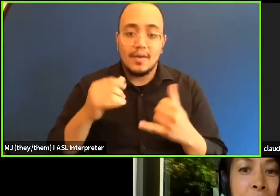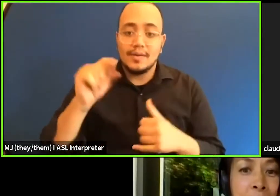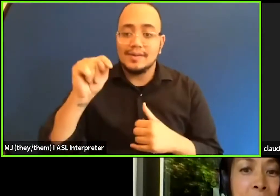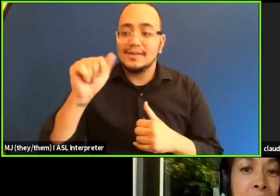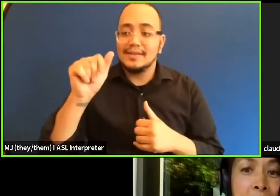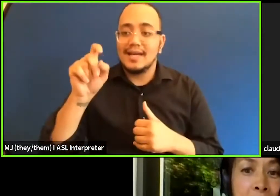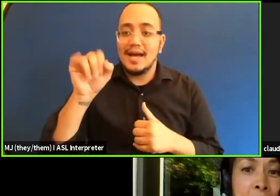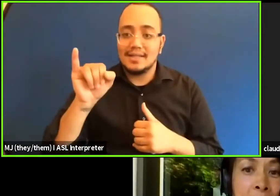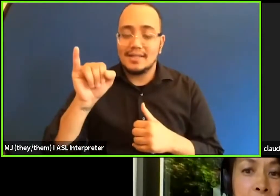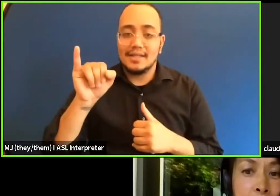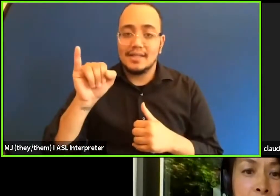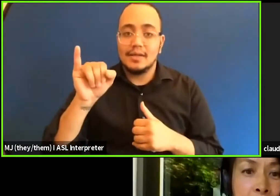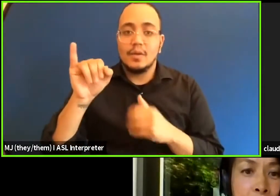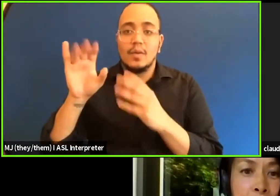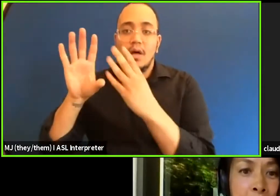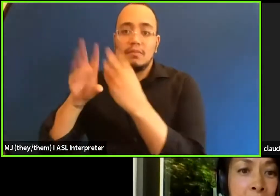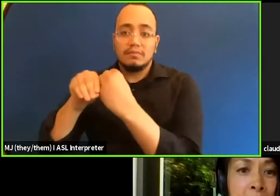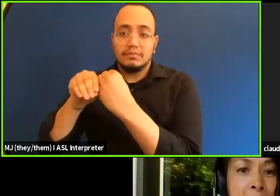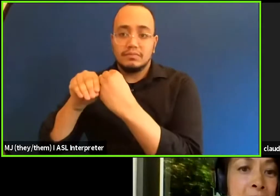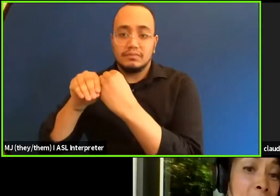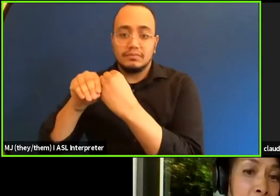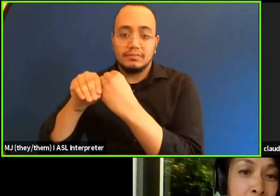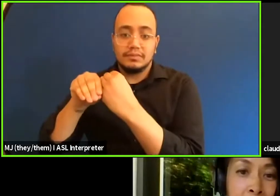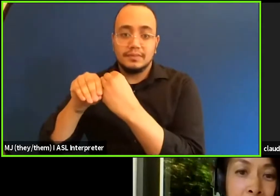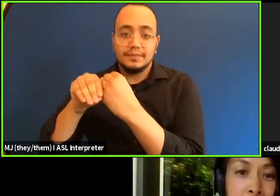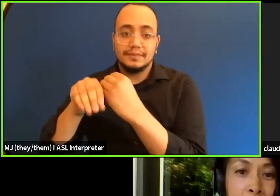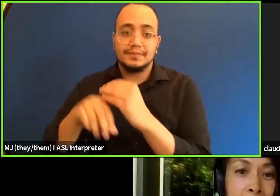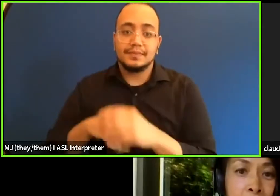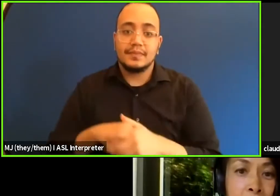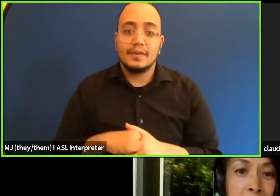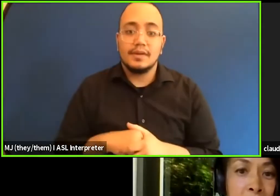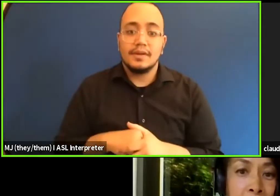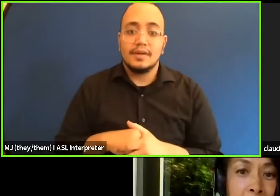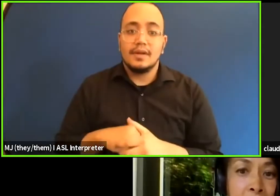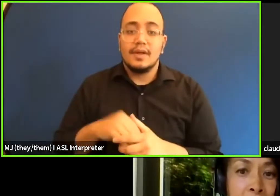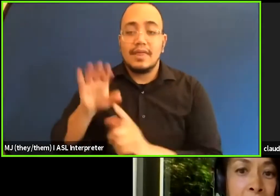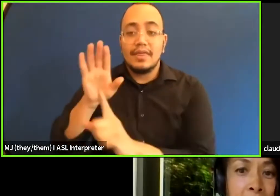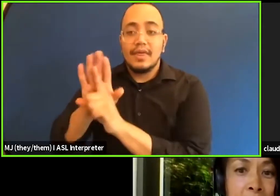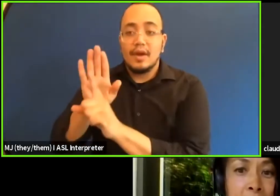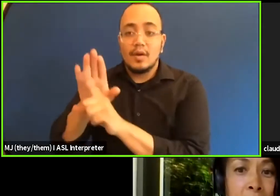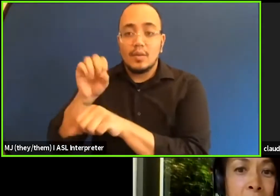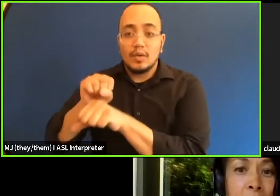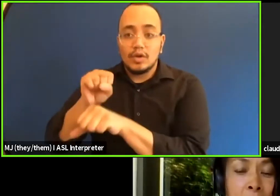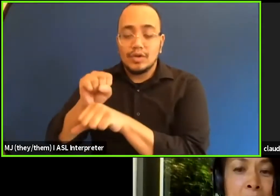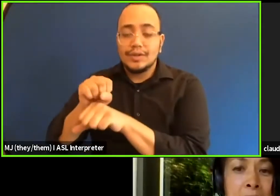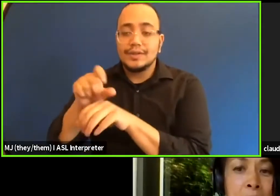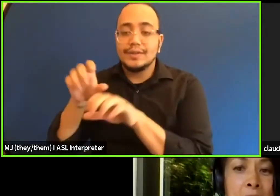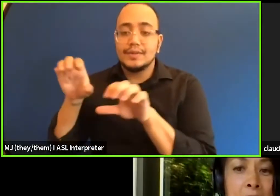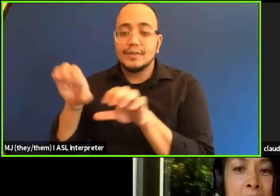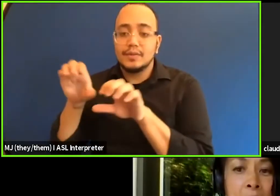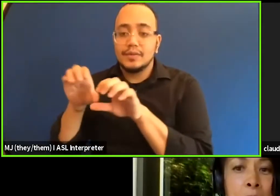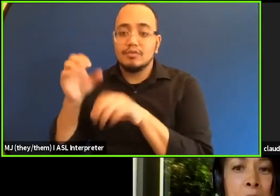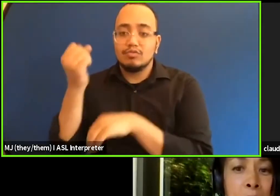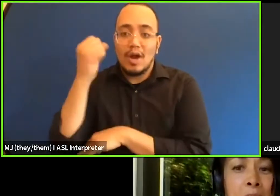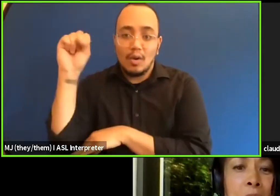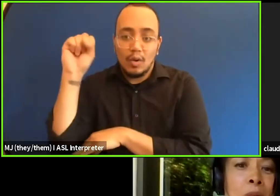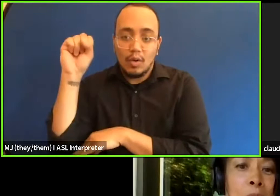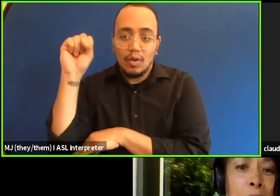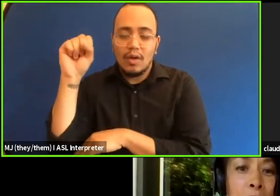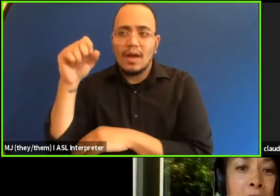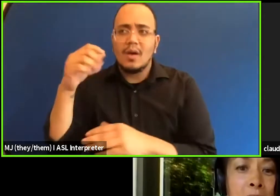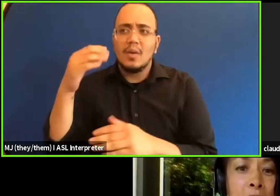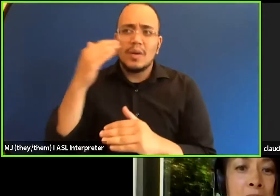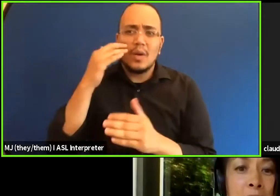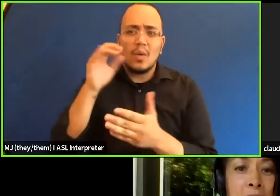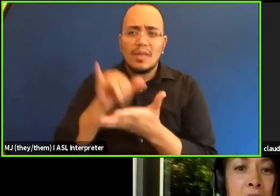now that is led by a group of Black women. They're doing radical wellness work together. And although it might seem like it's separate, we know that